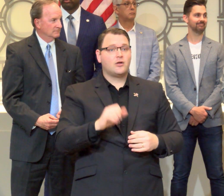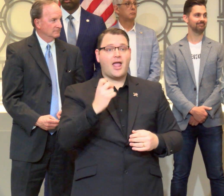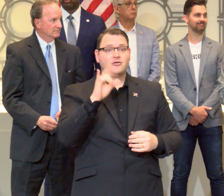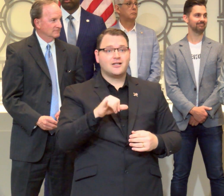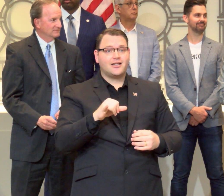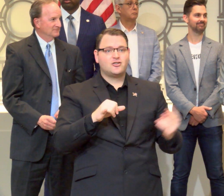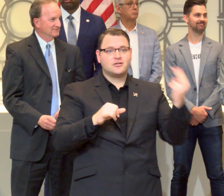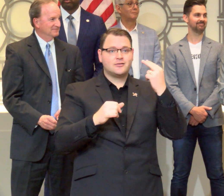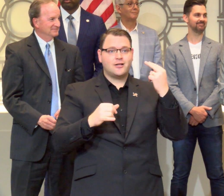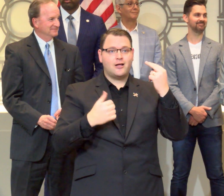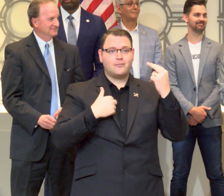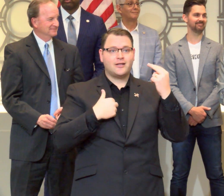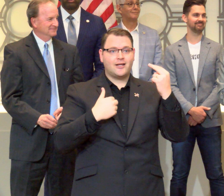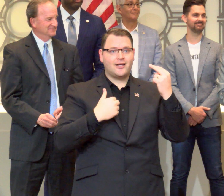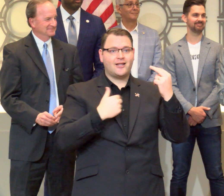brought her joy.